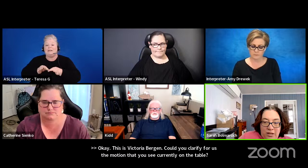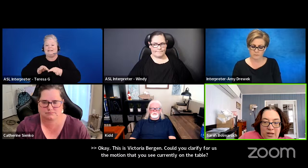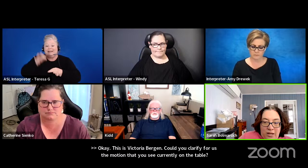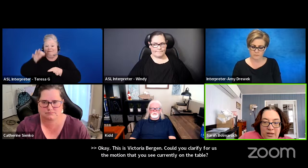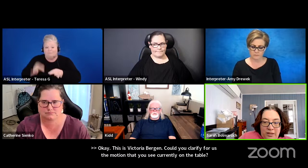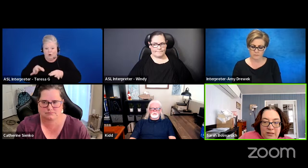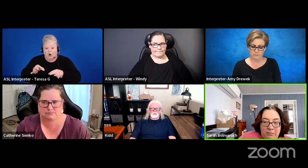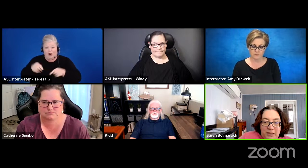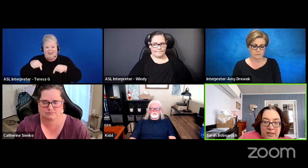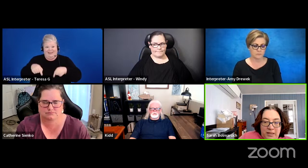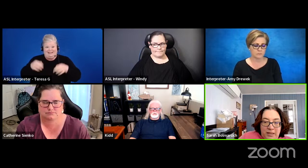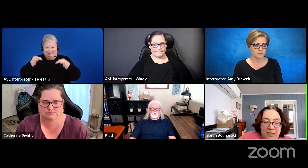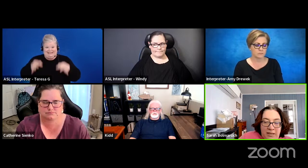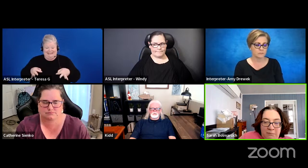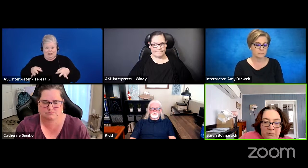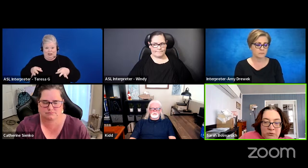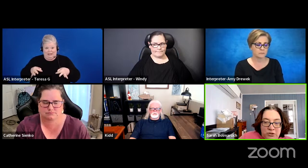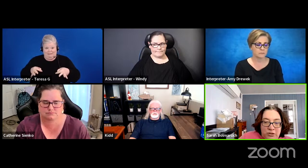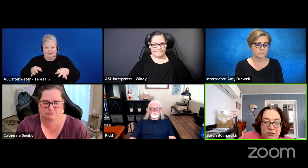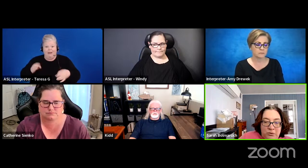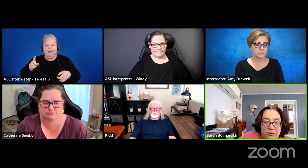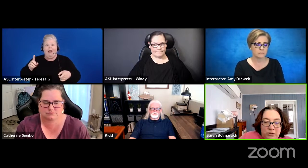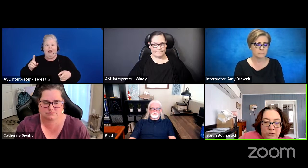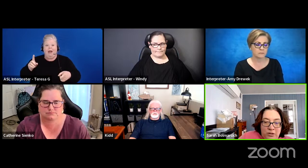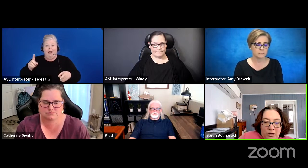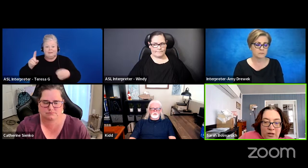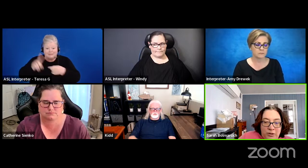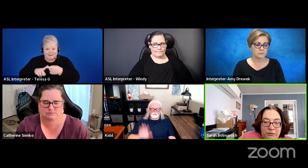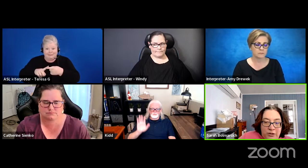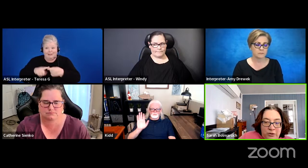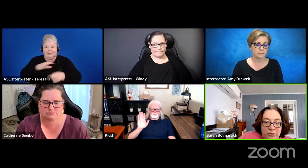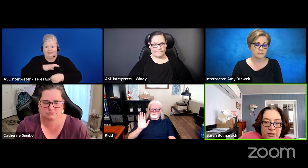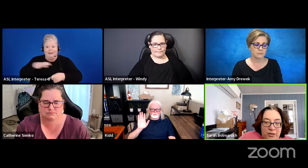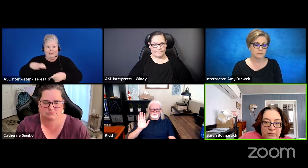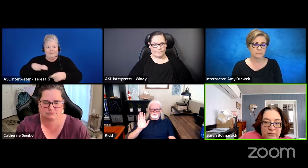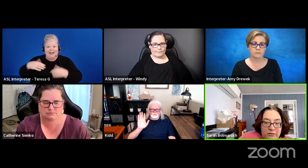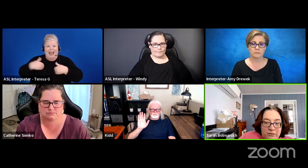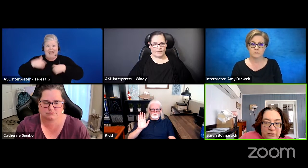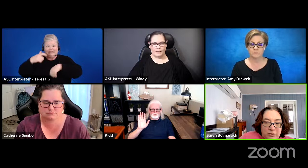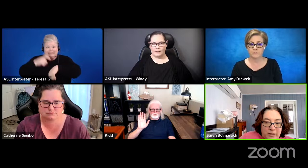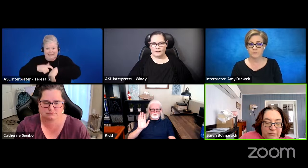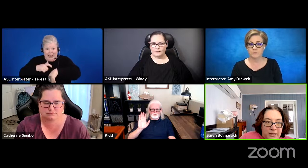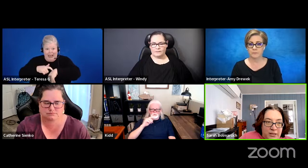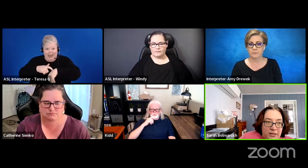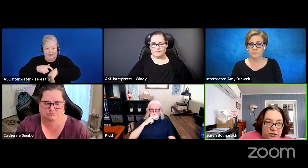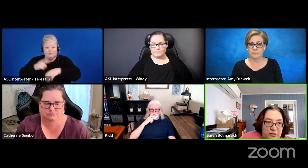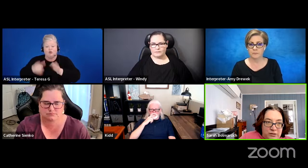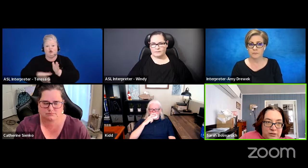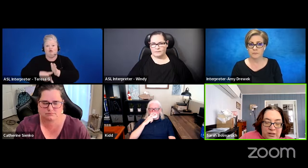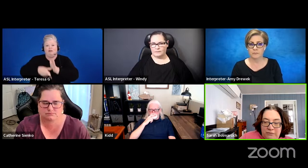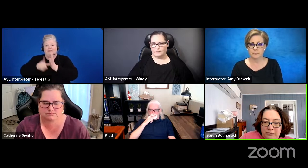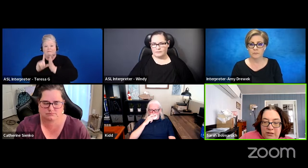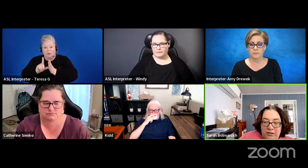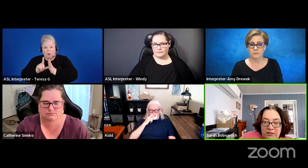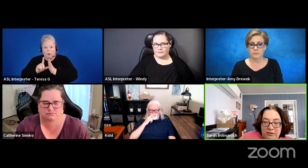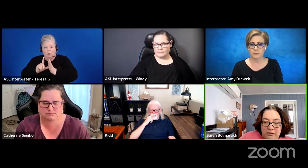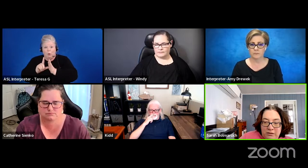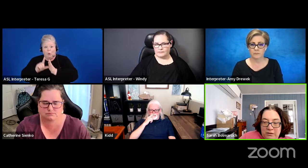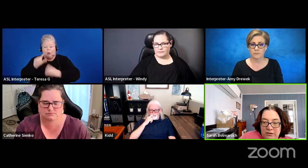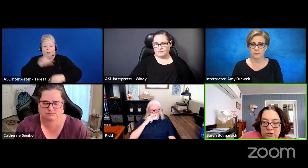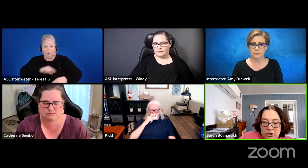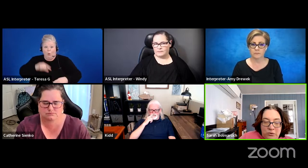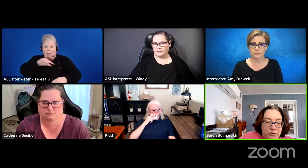until the committee has been able to review the qualifications of